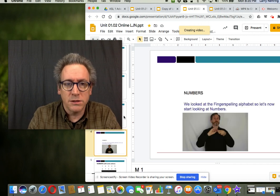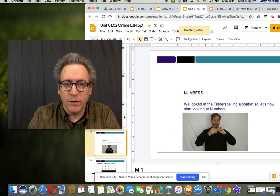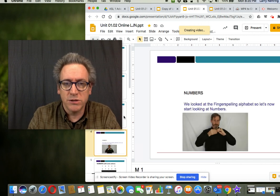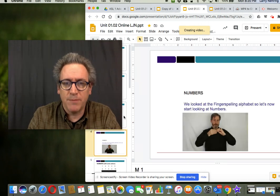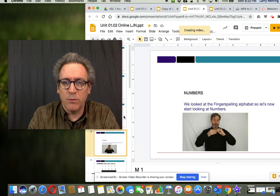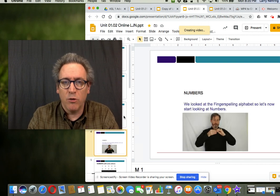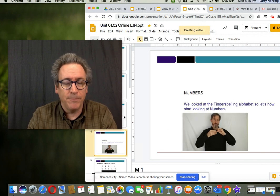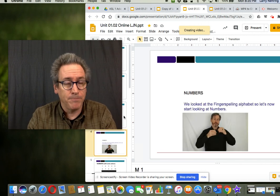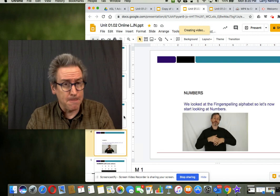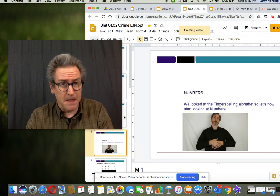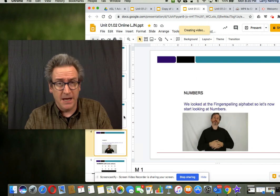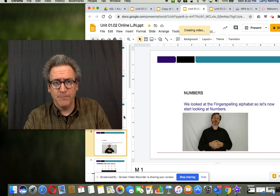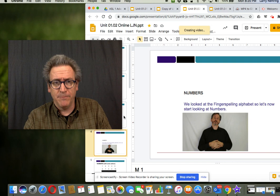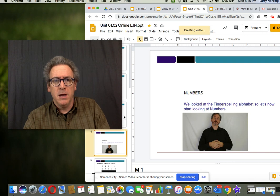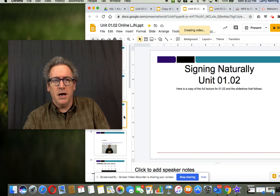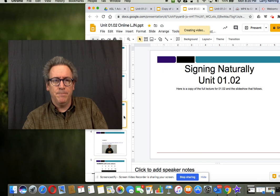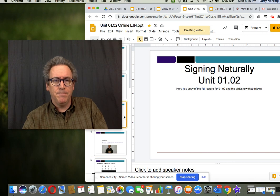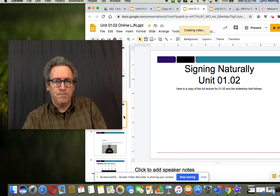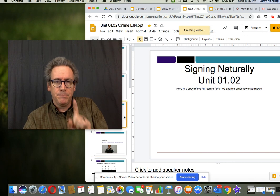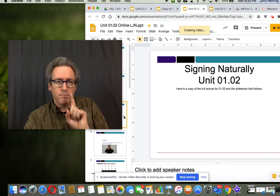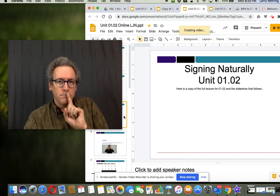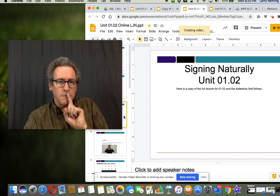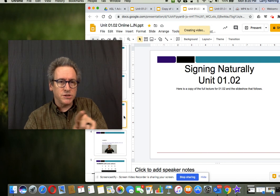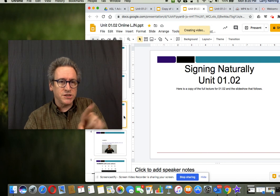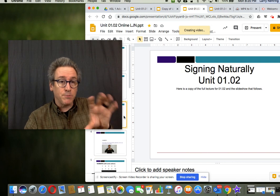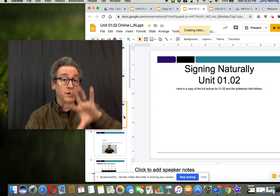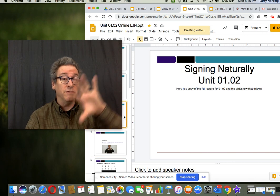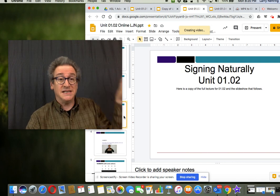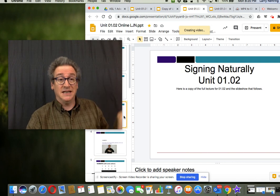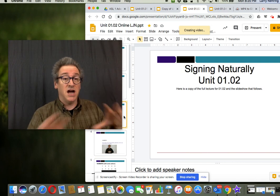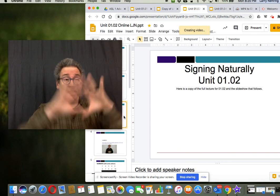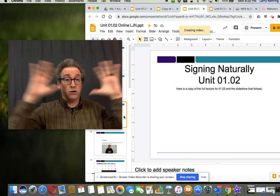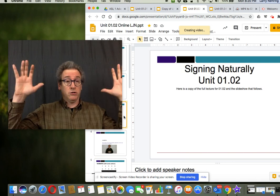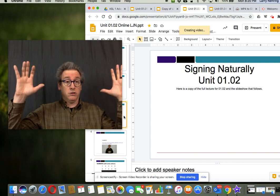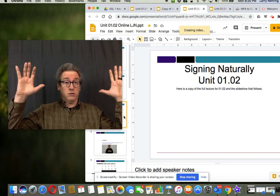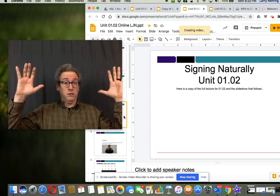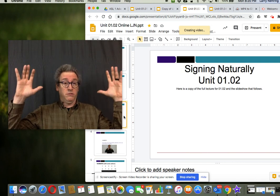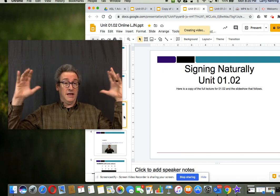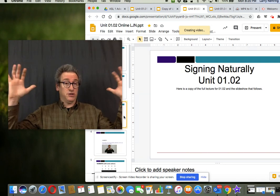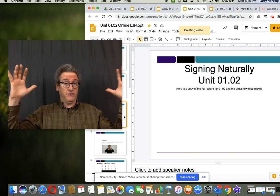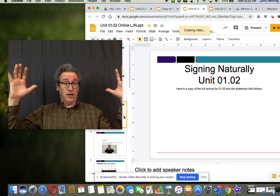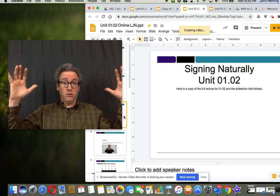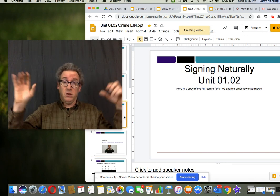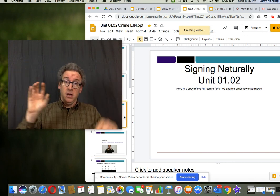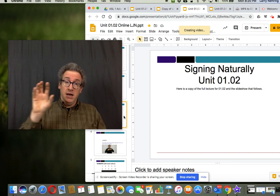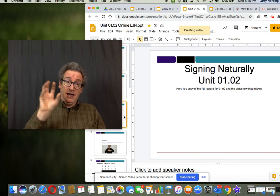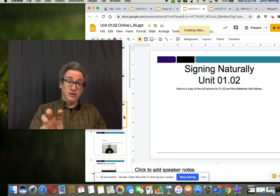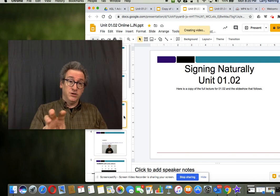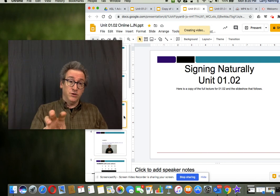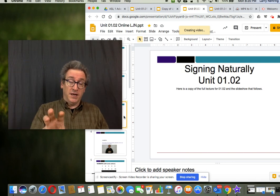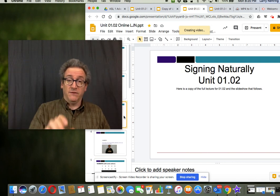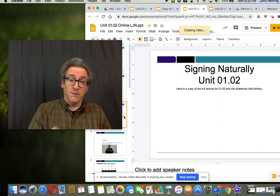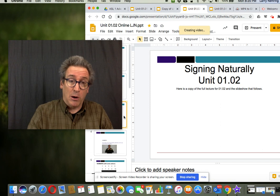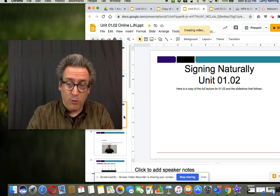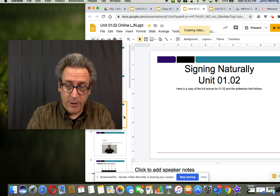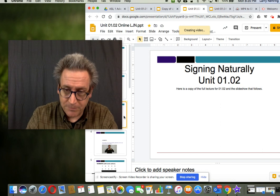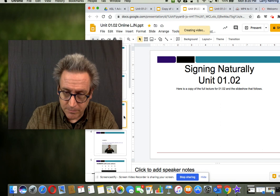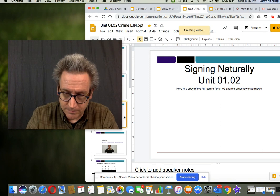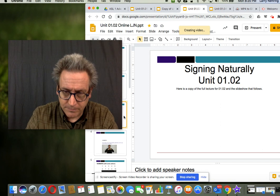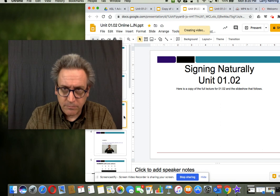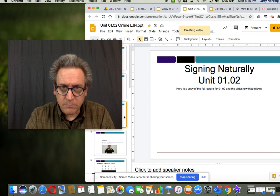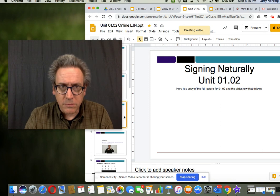So here's the PowerPoint. Again, I will start putting this entire lecture video into the beginning of the